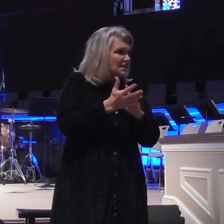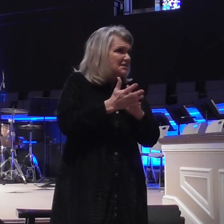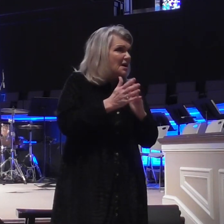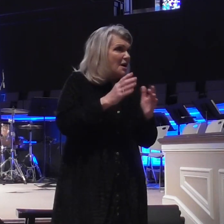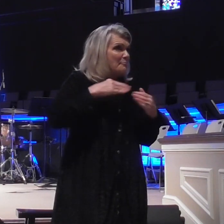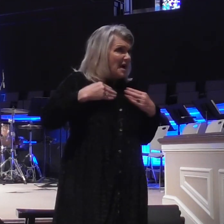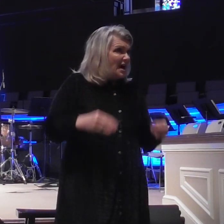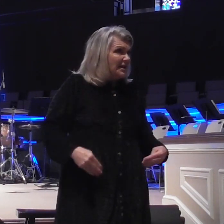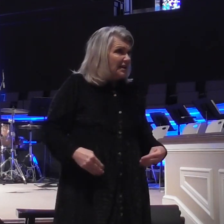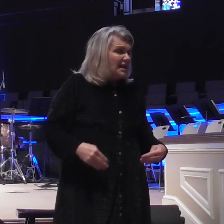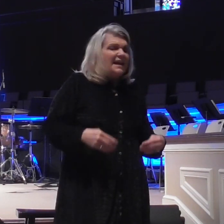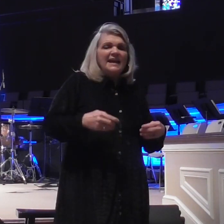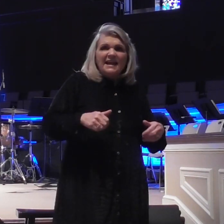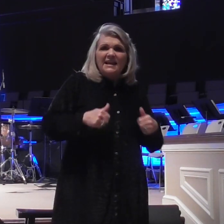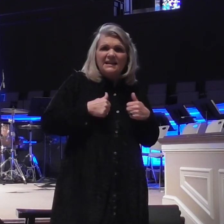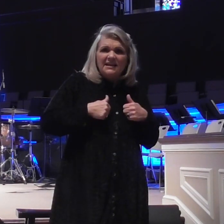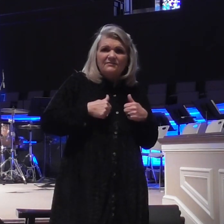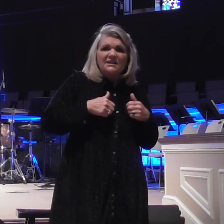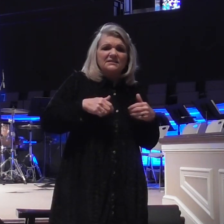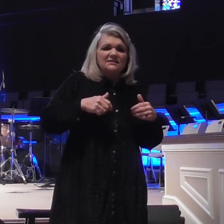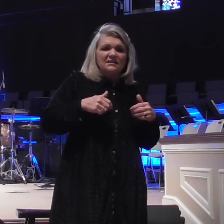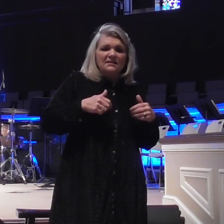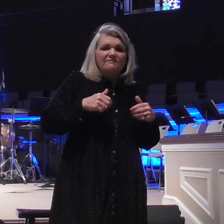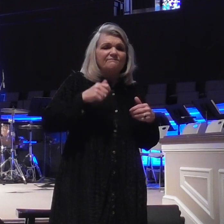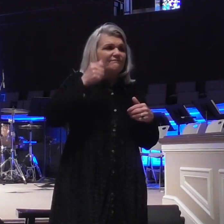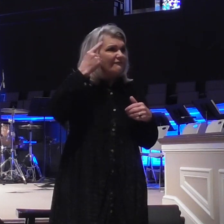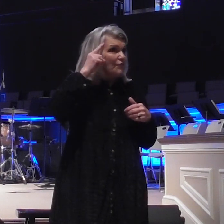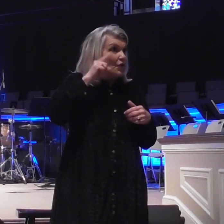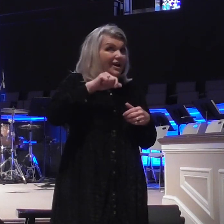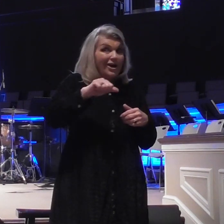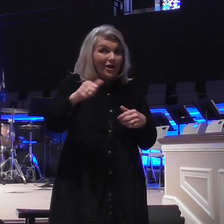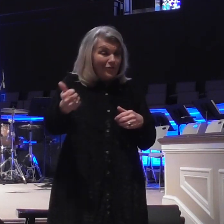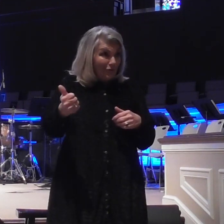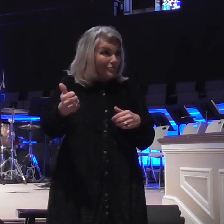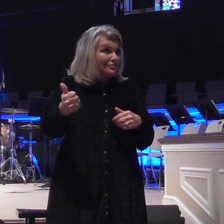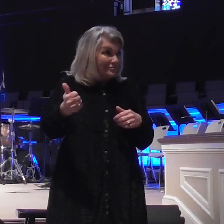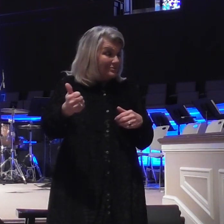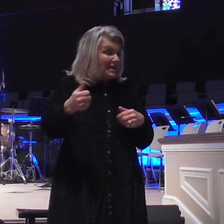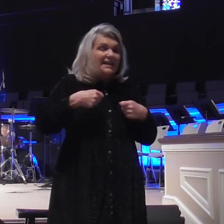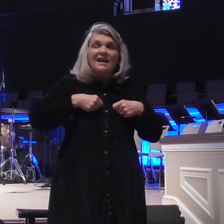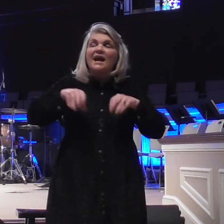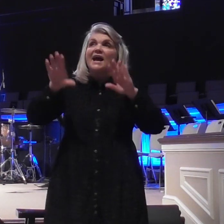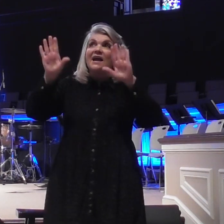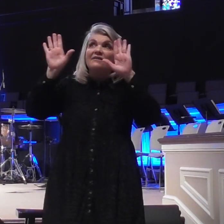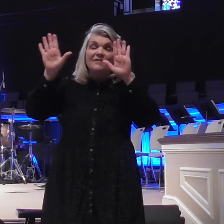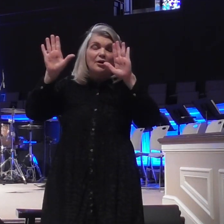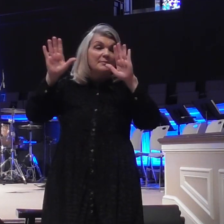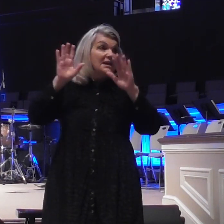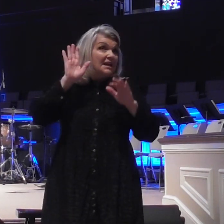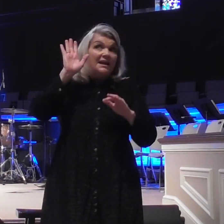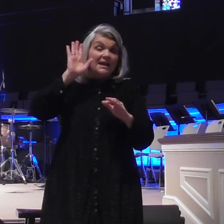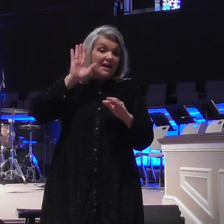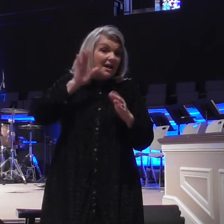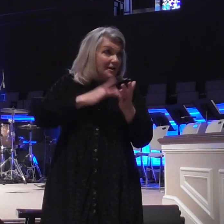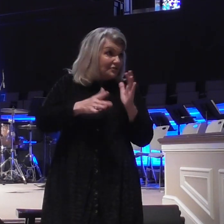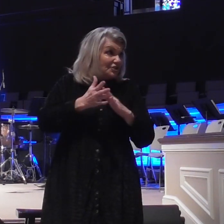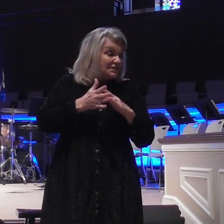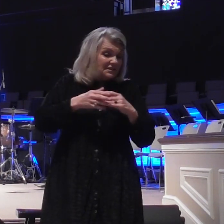and significant. He lived his life for others. That's when you are most free, when you are living in alignment with your